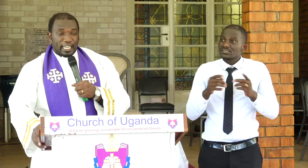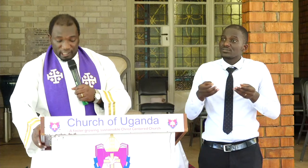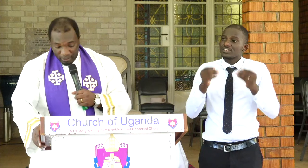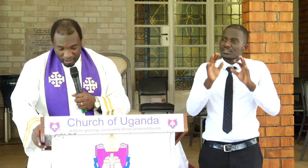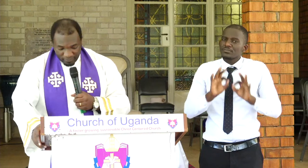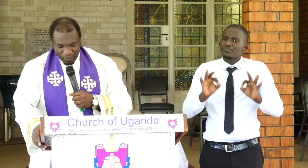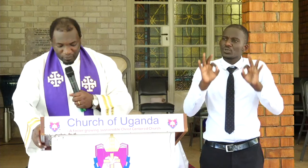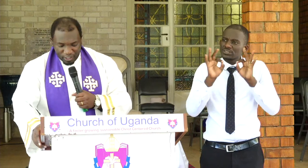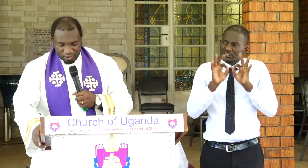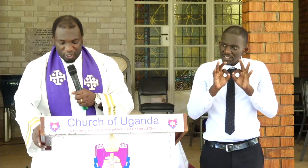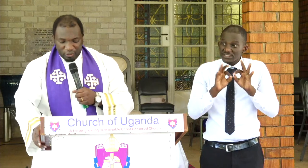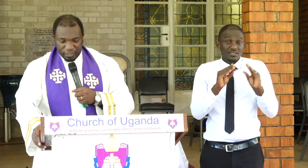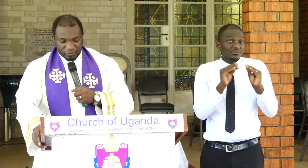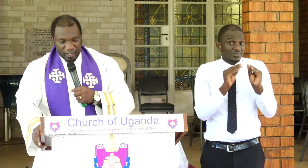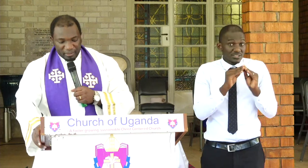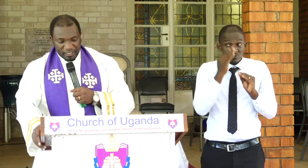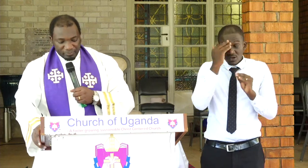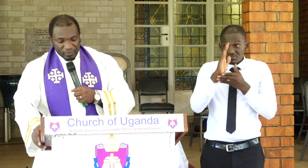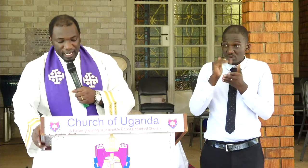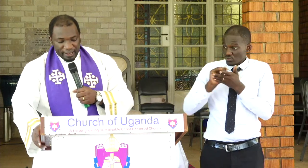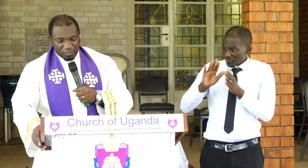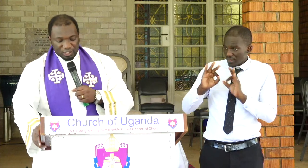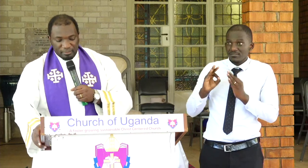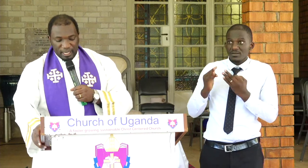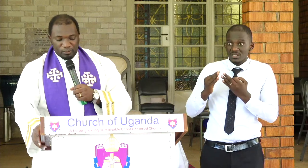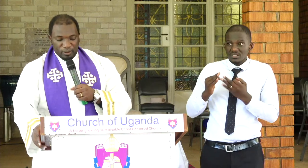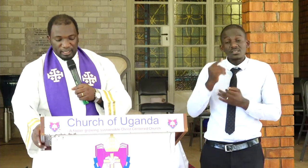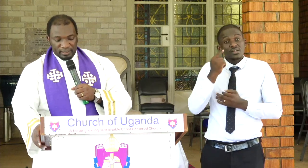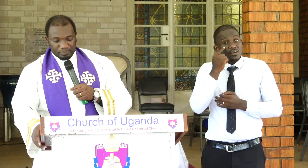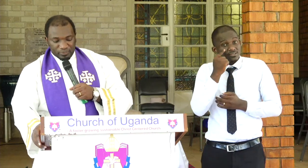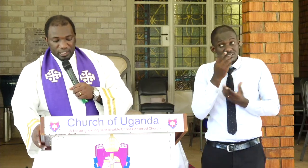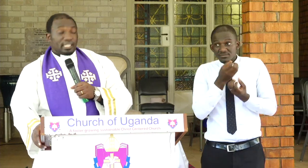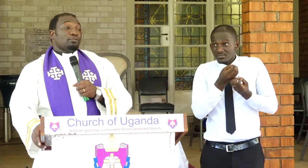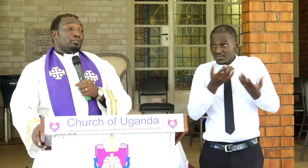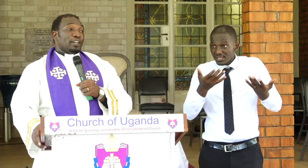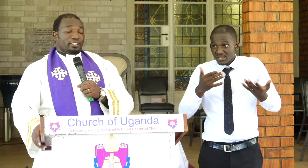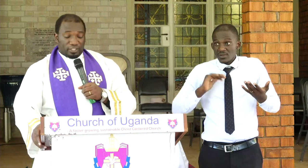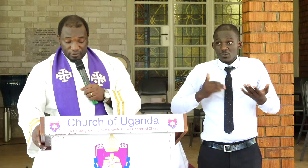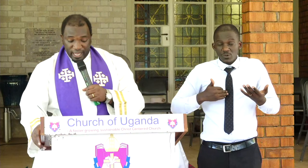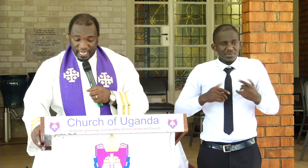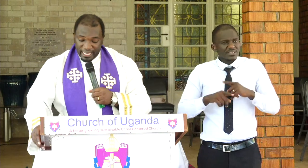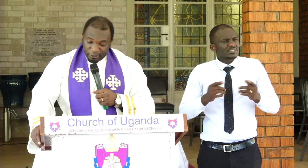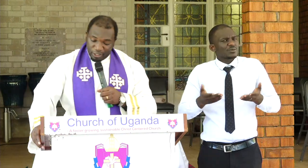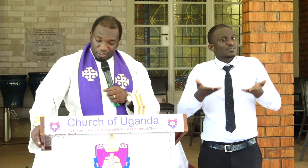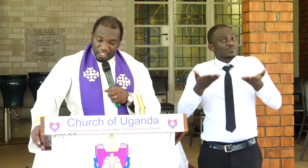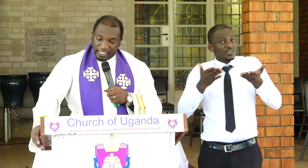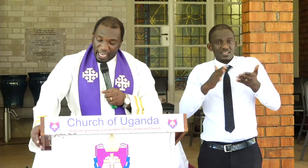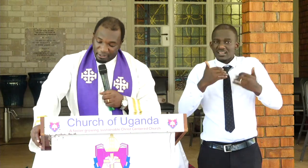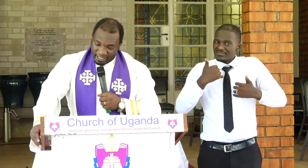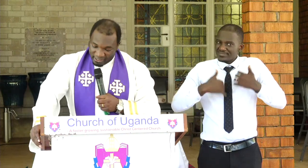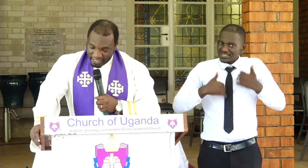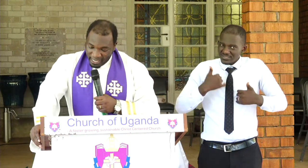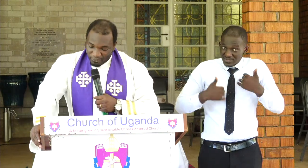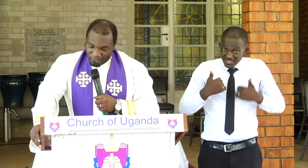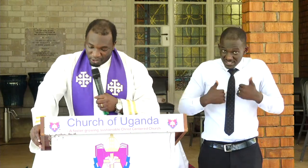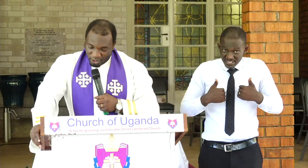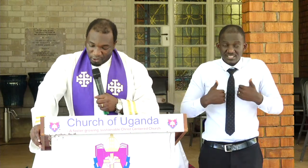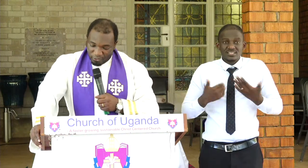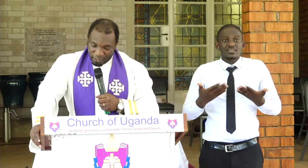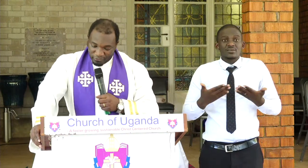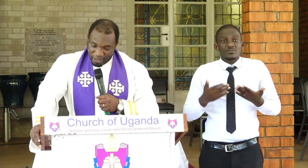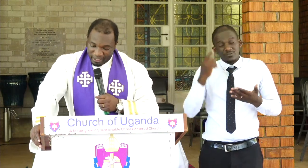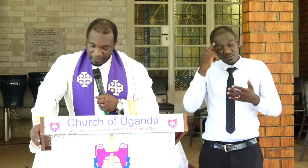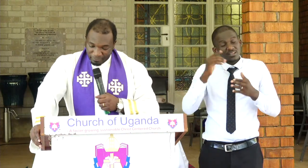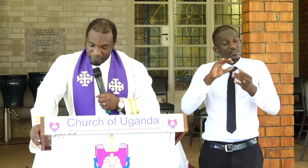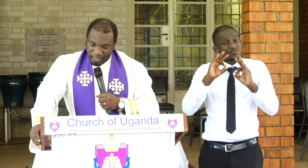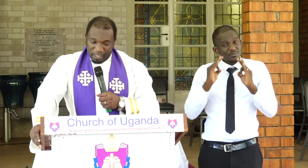important engagements for the sake of their family. I have seen many women sacrificing their interesting careers for the sake